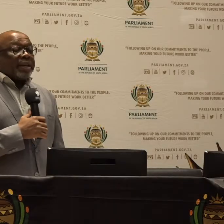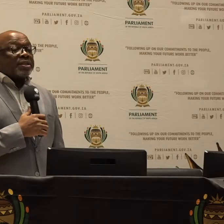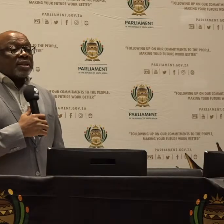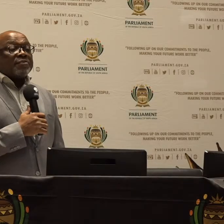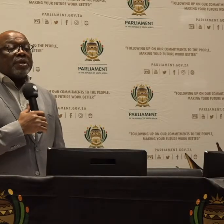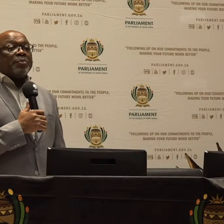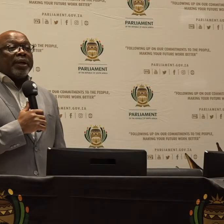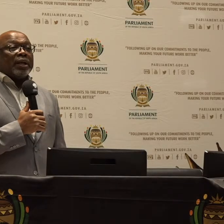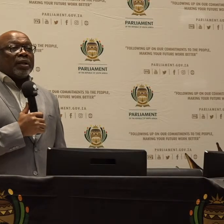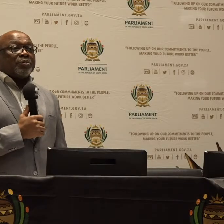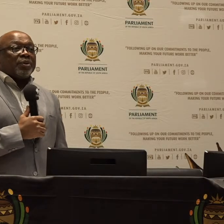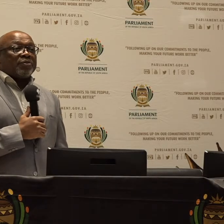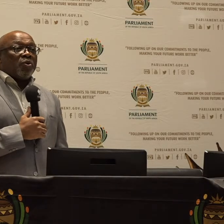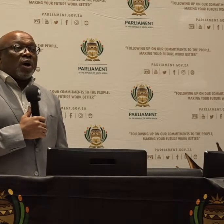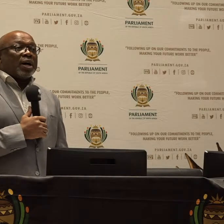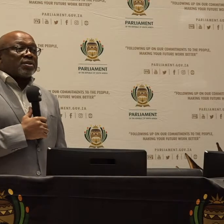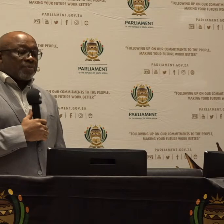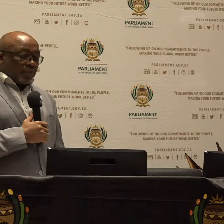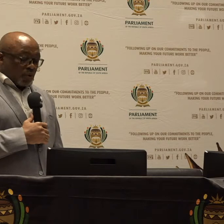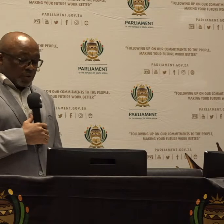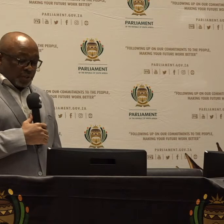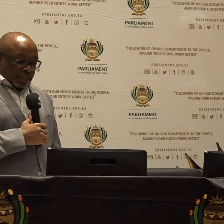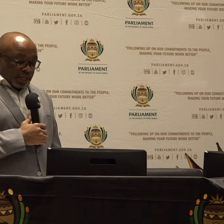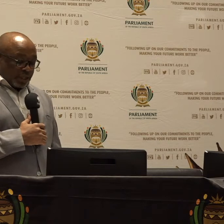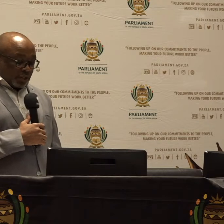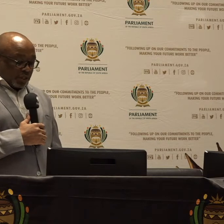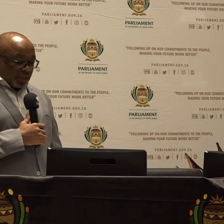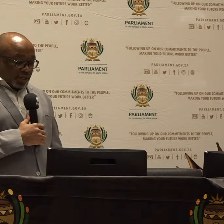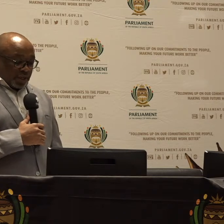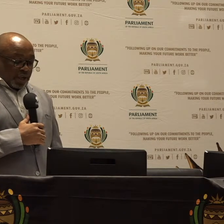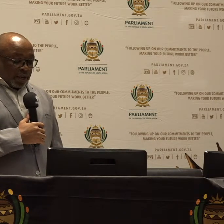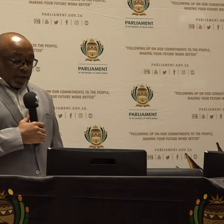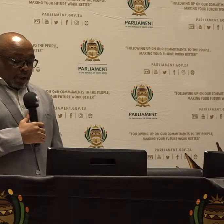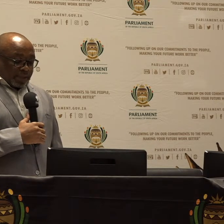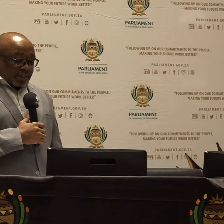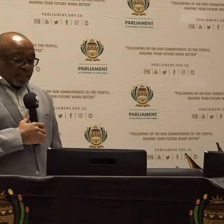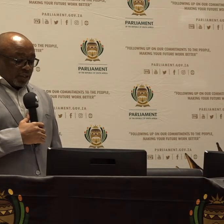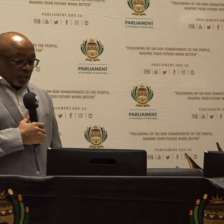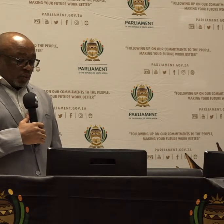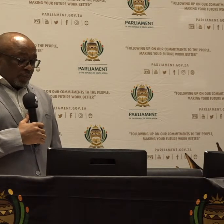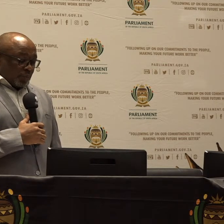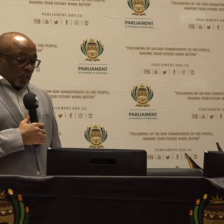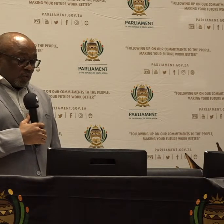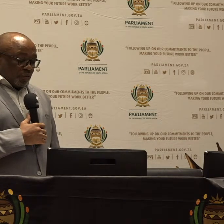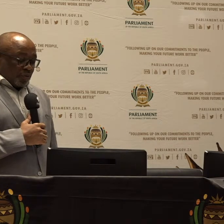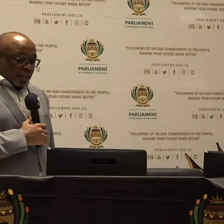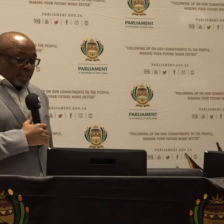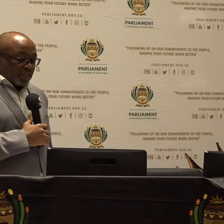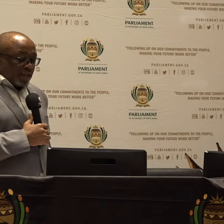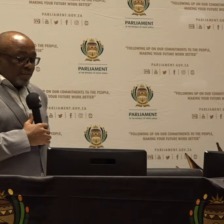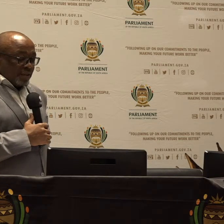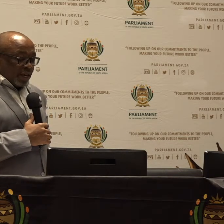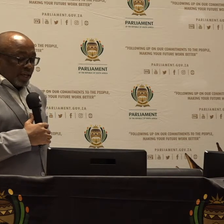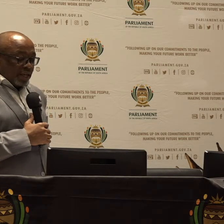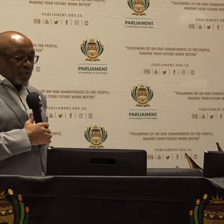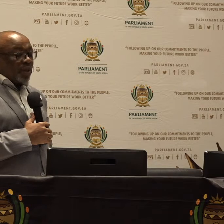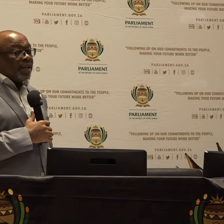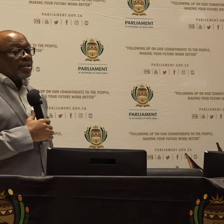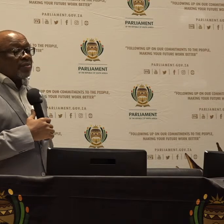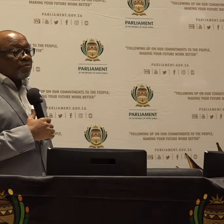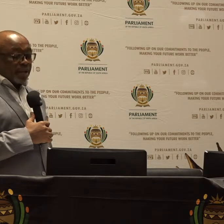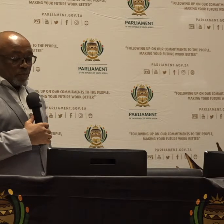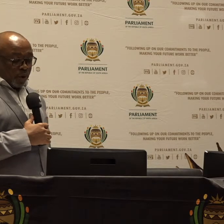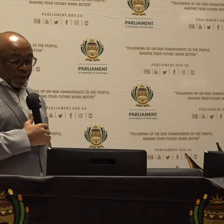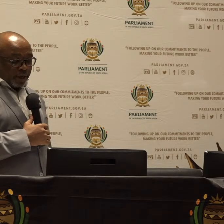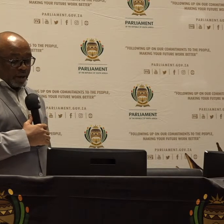the rail safety bill before us for consideration seeks to improve the safety and